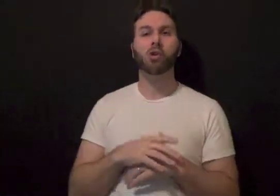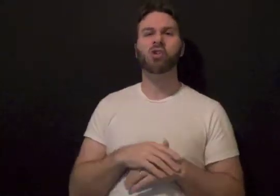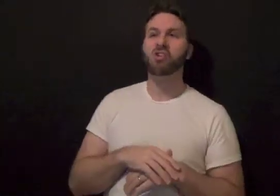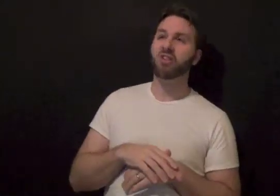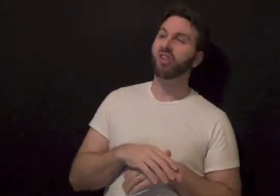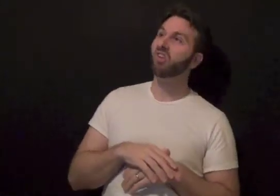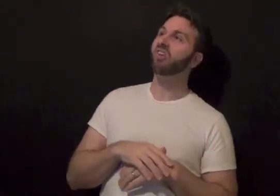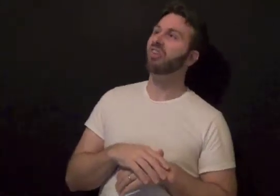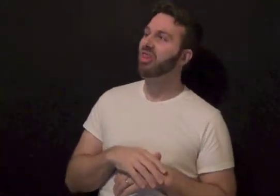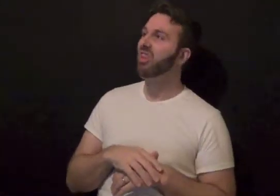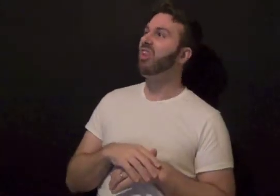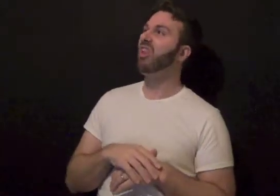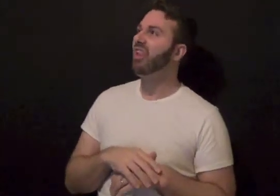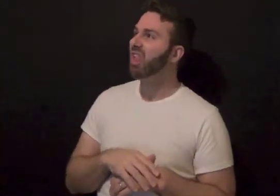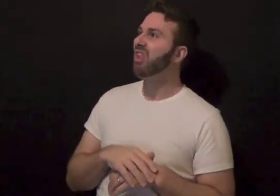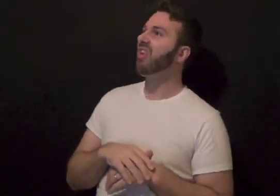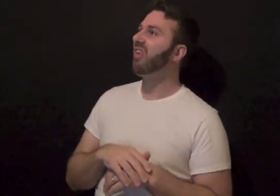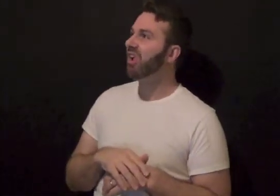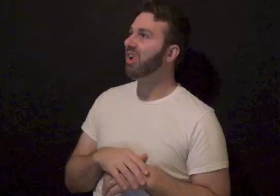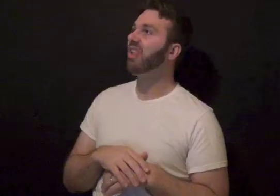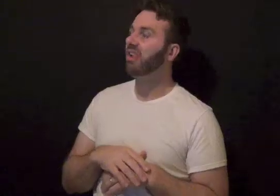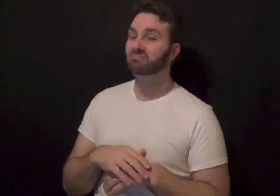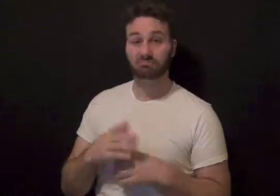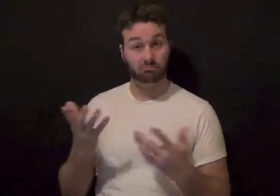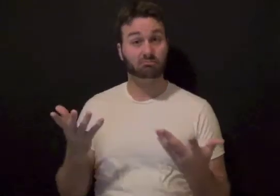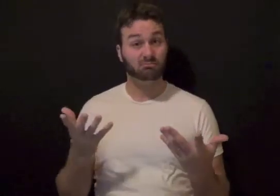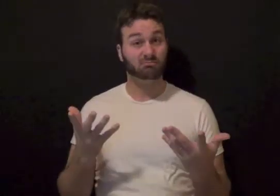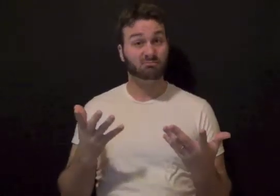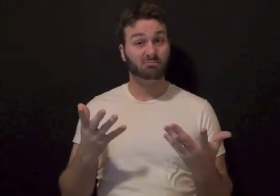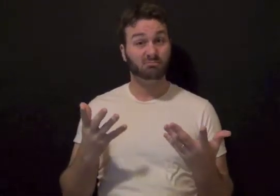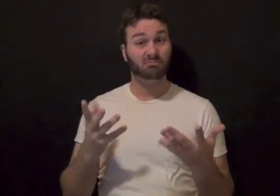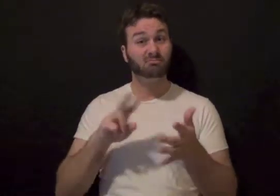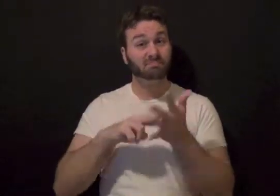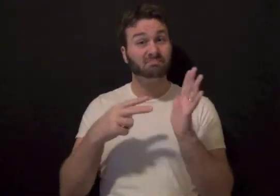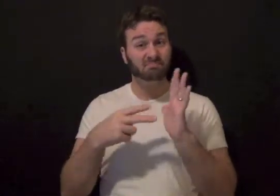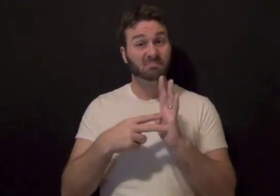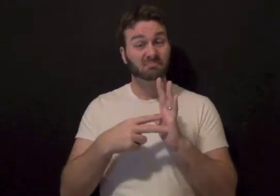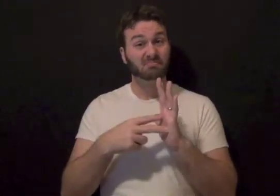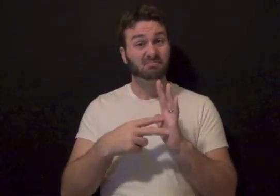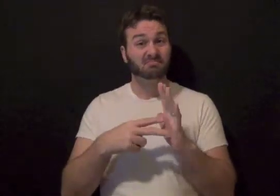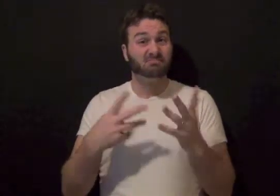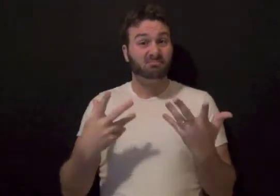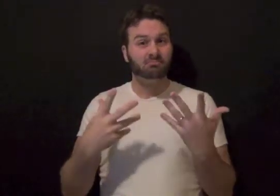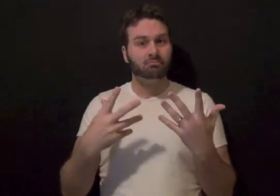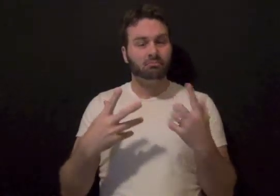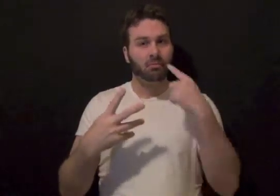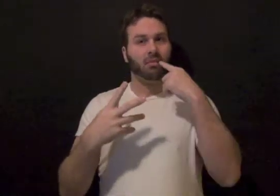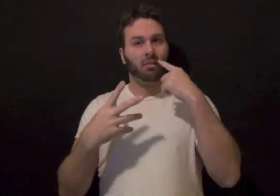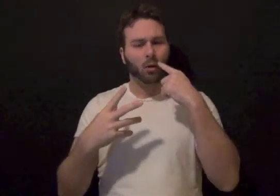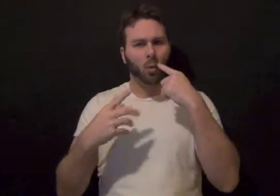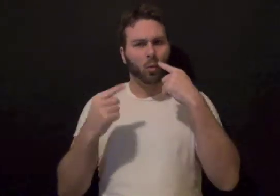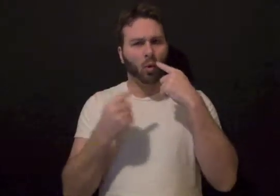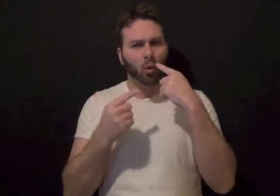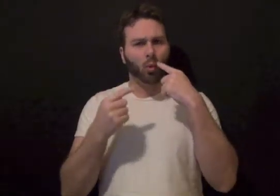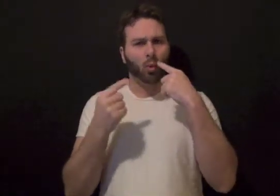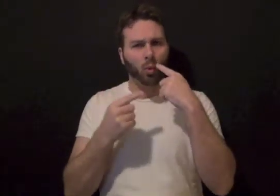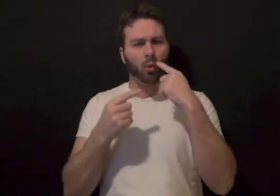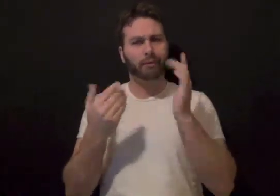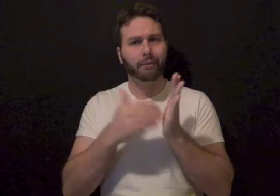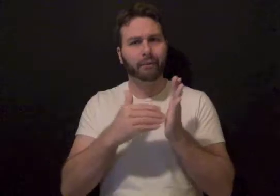know. It does hurt. And we reinforce the storyline, right? We just keep telling ourselves. And we do it all the time. It's only in learning